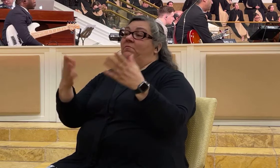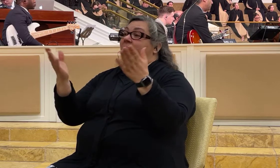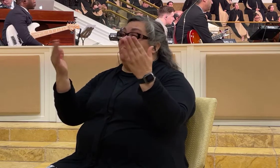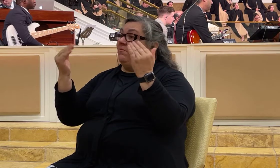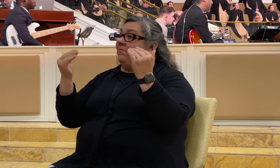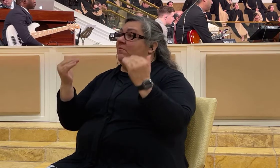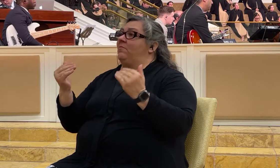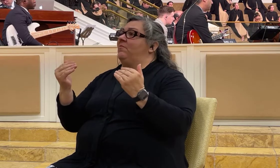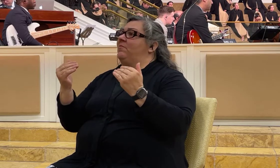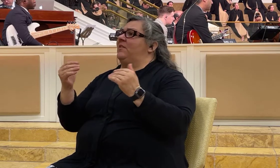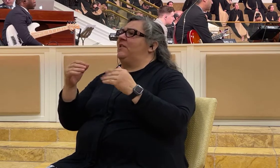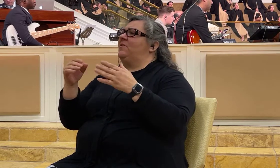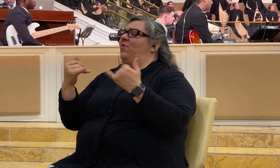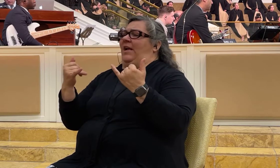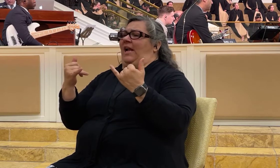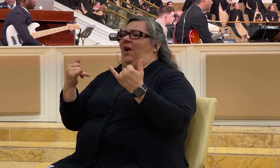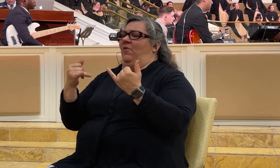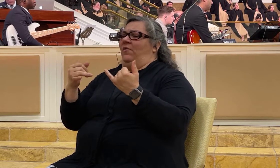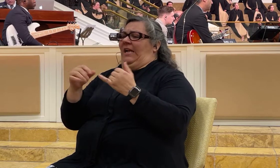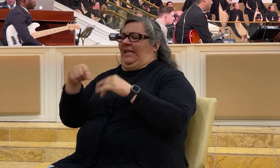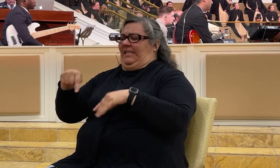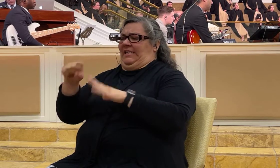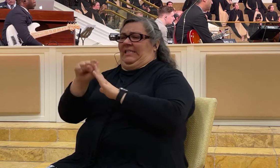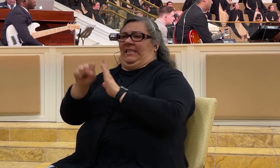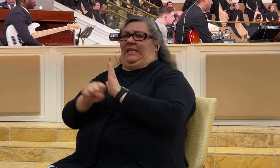a state in which,